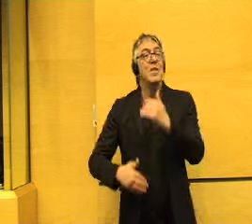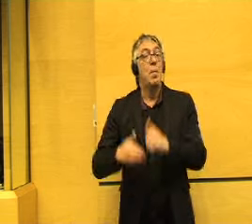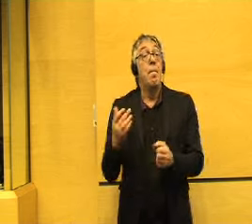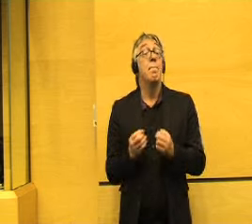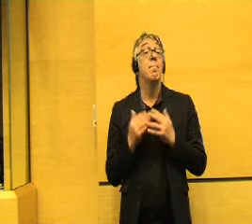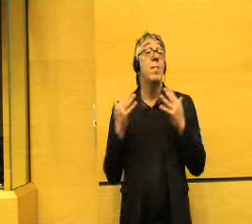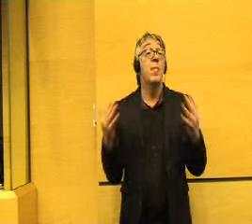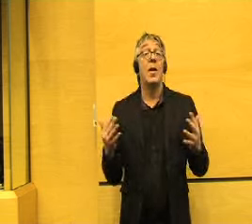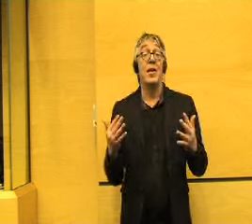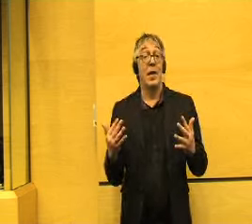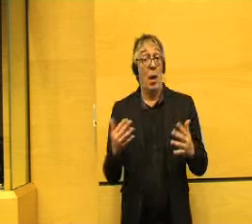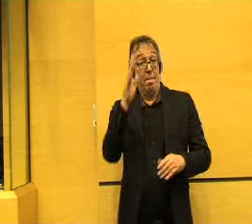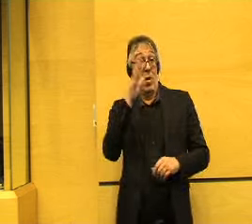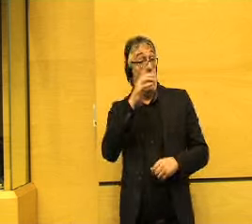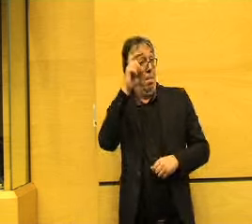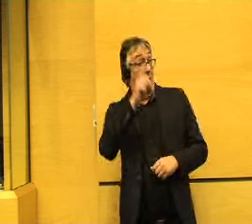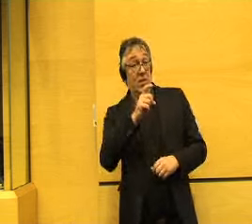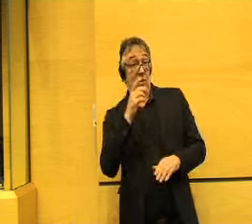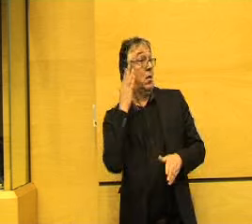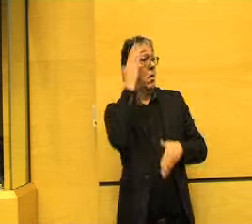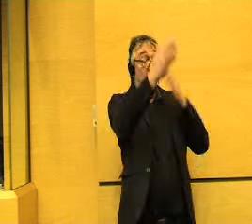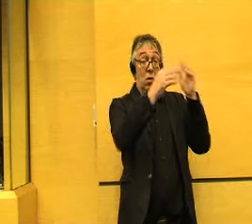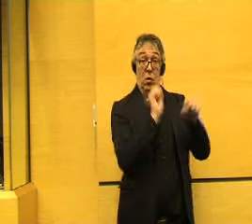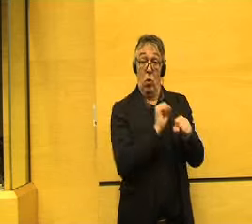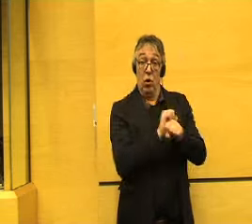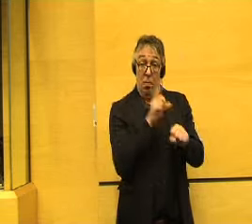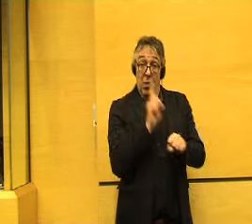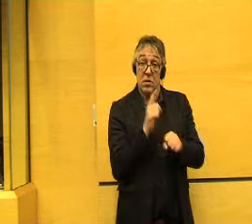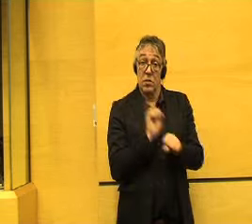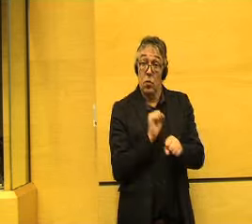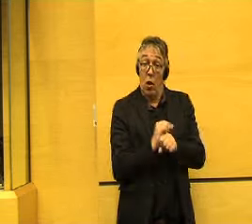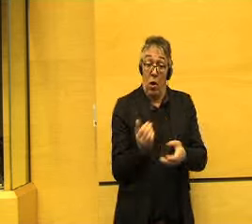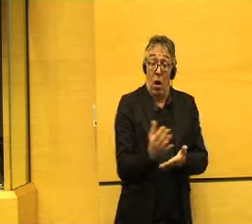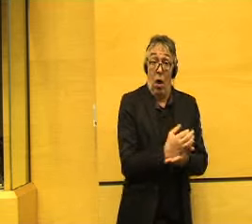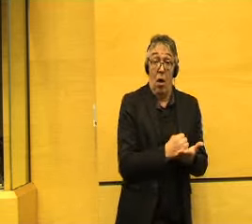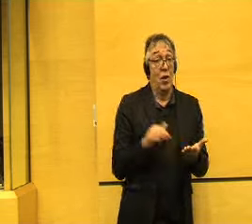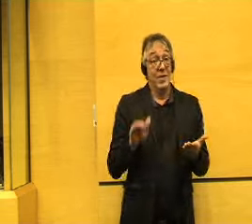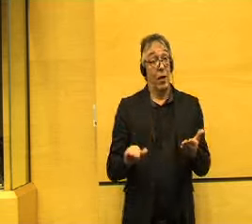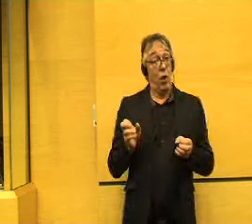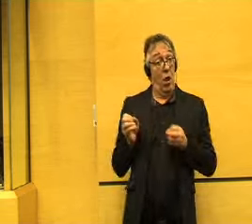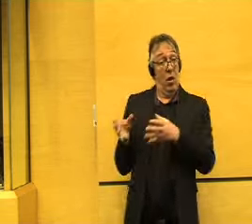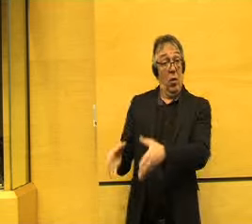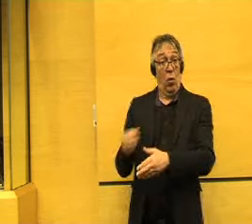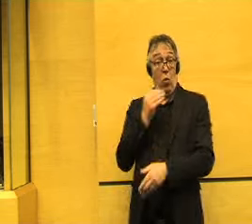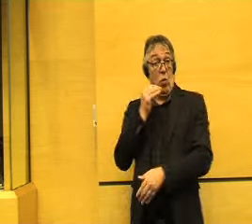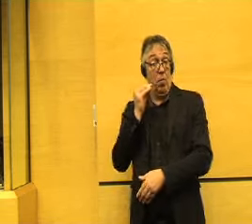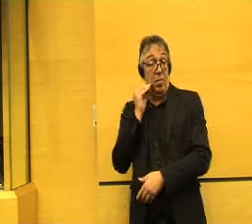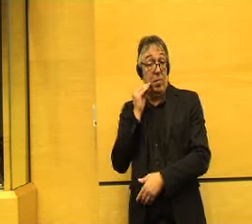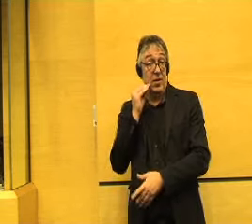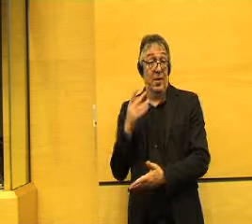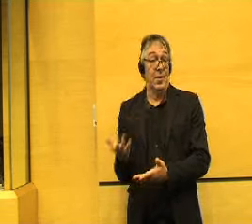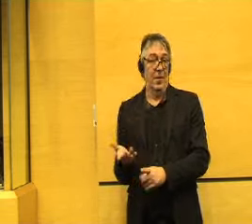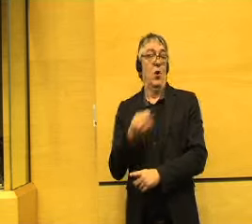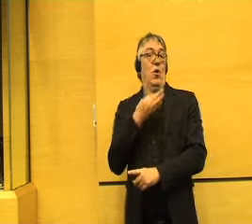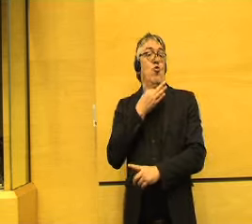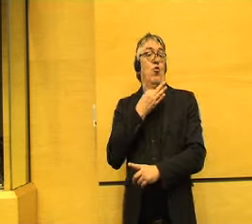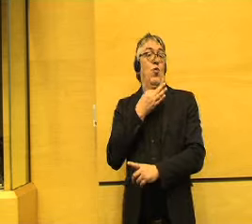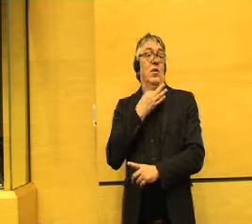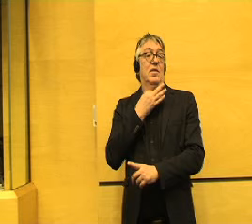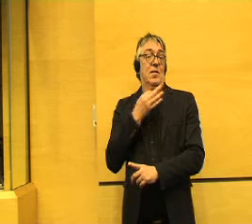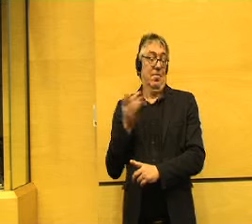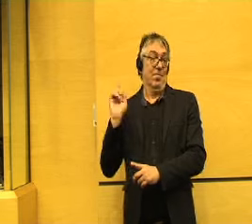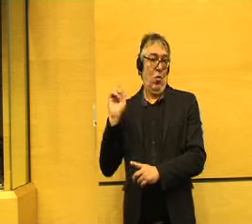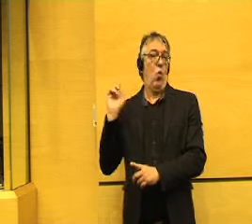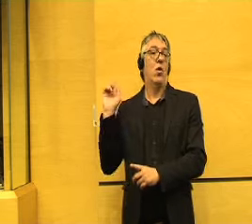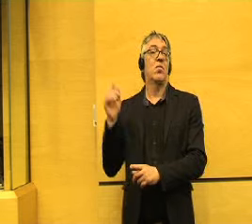parents have to work outside, thereby increasing risk of sexual abuse and unwanted